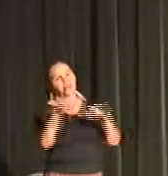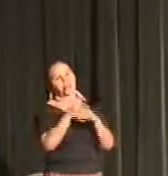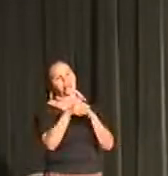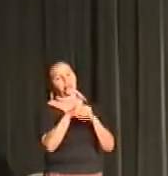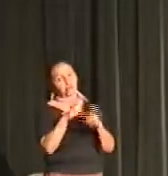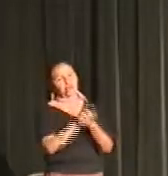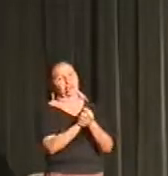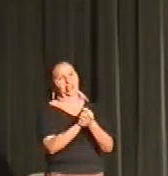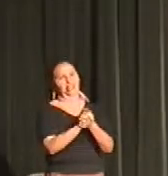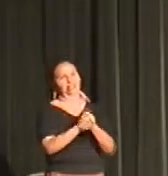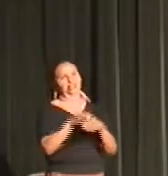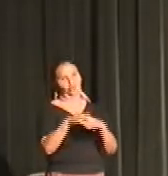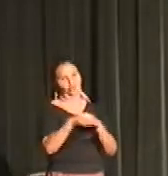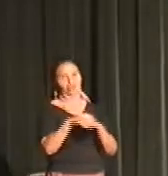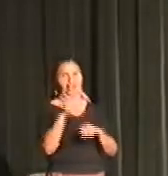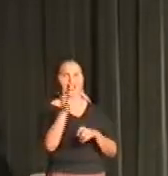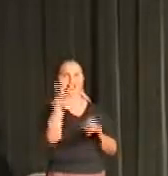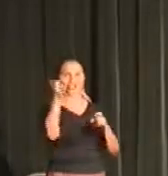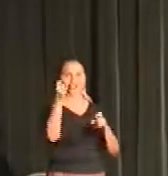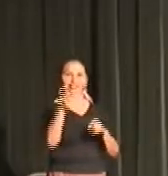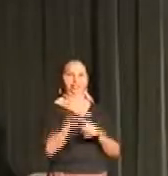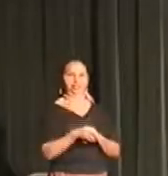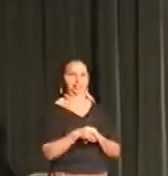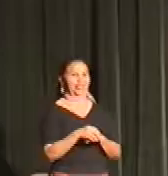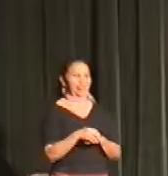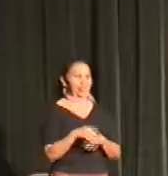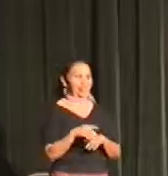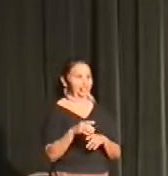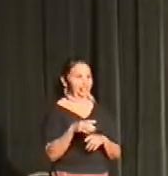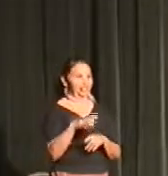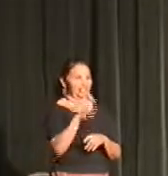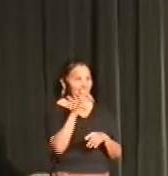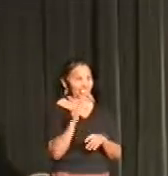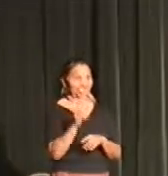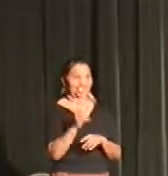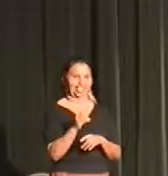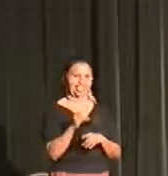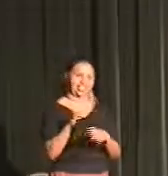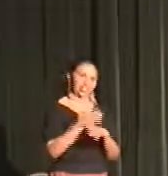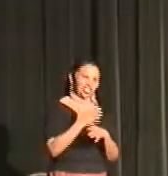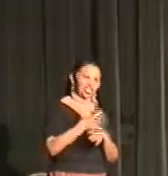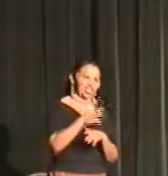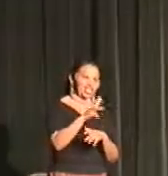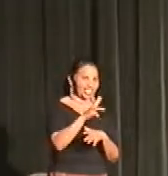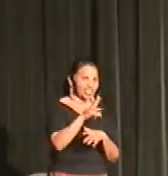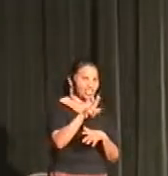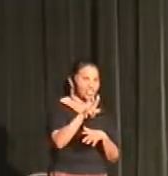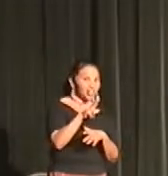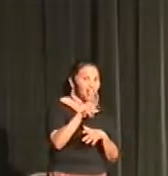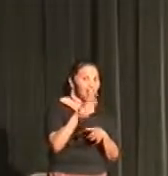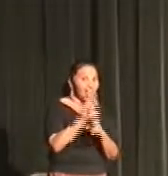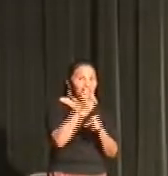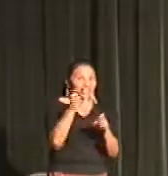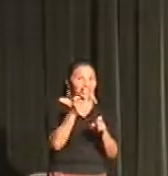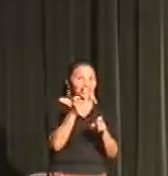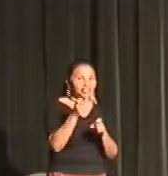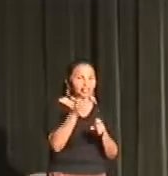this January and share their 63rd anniversary. And then about a month ago, Helen passed